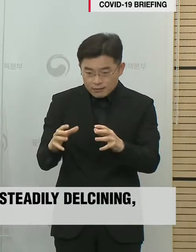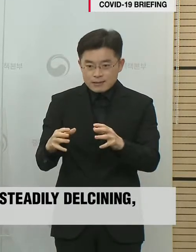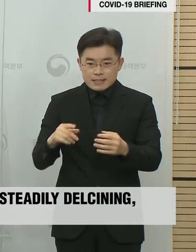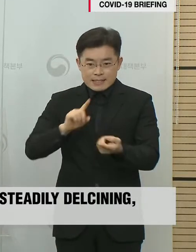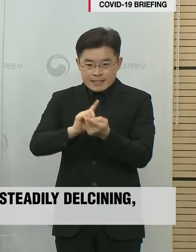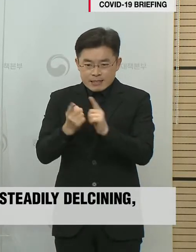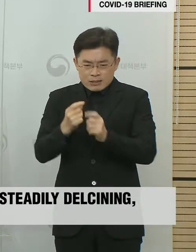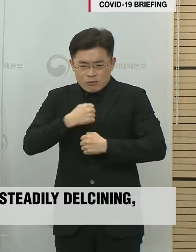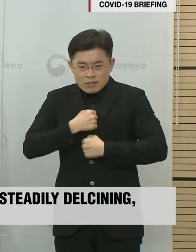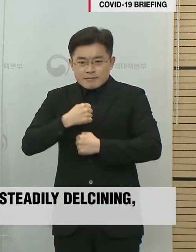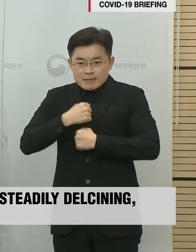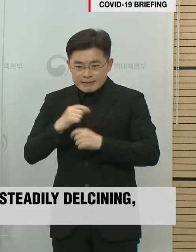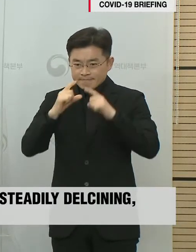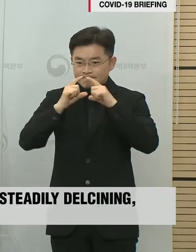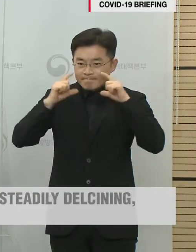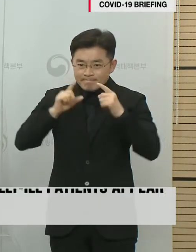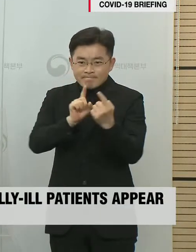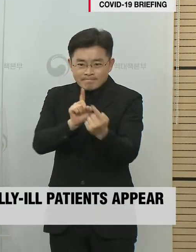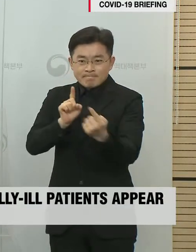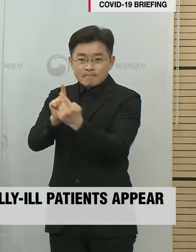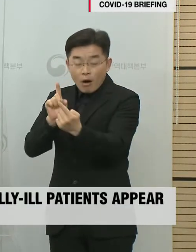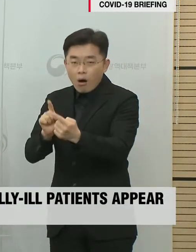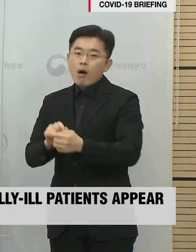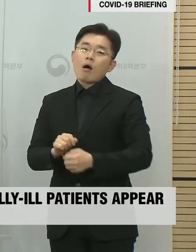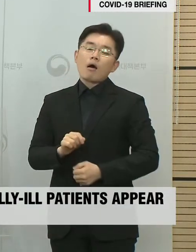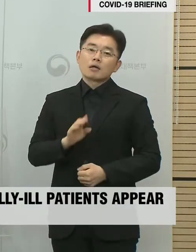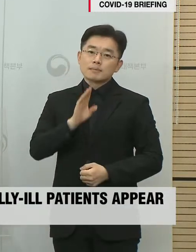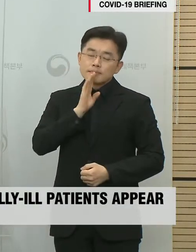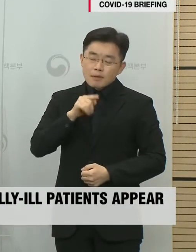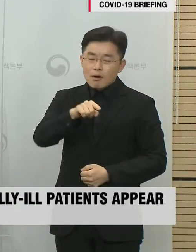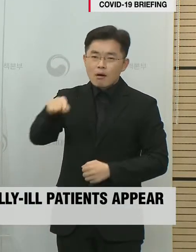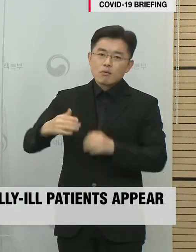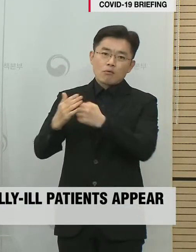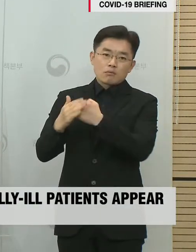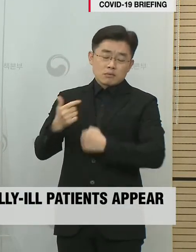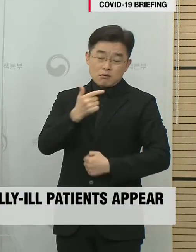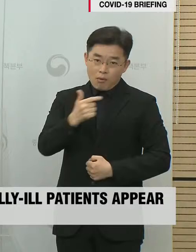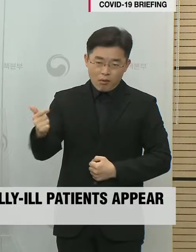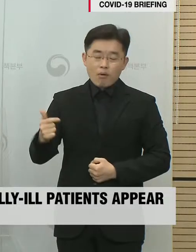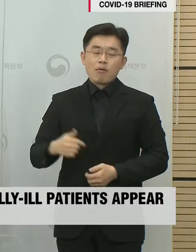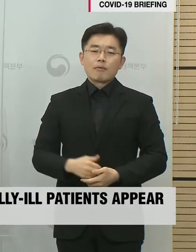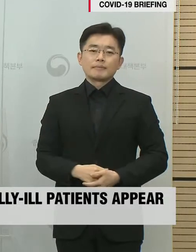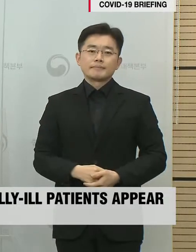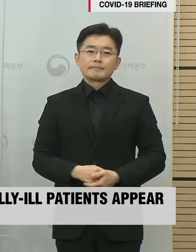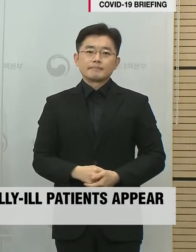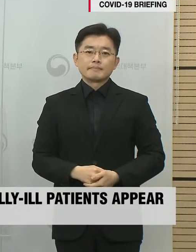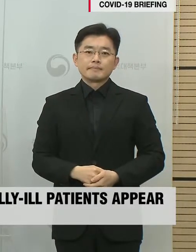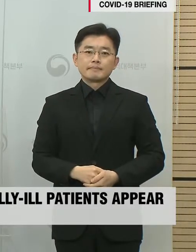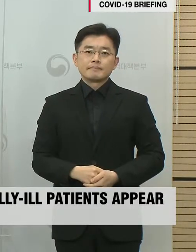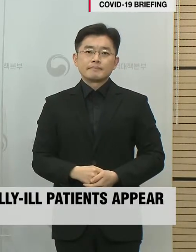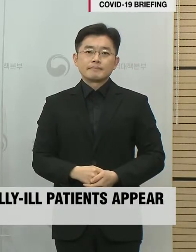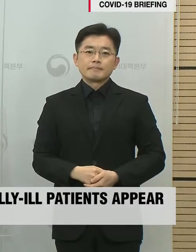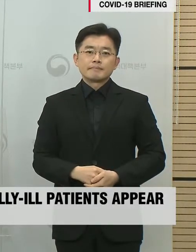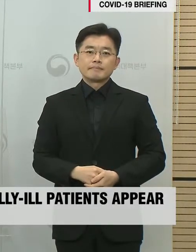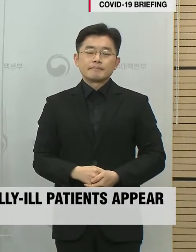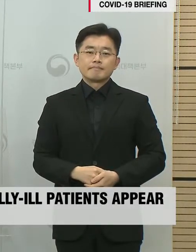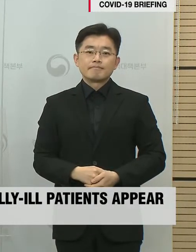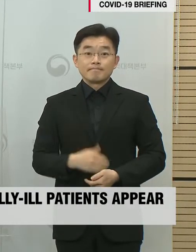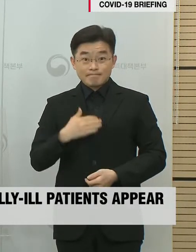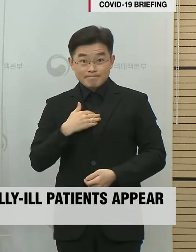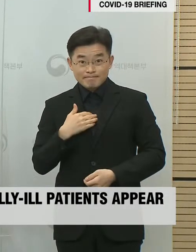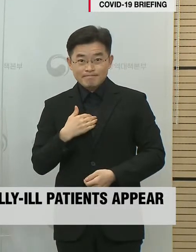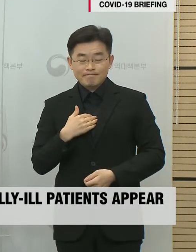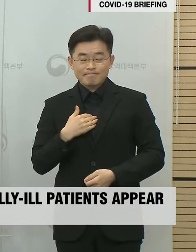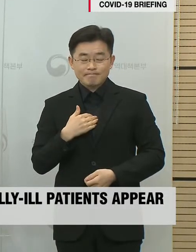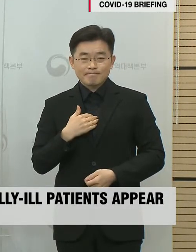the containment, we have great strength and great energy in the people of the Republic of Korea,